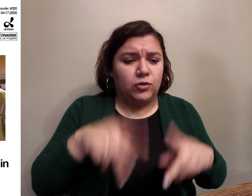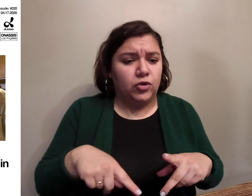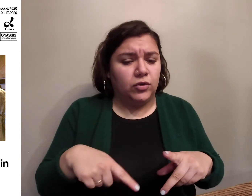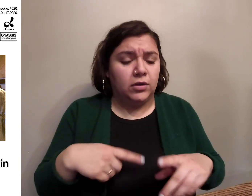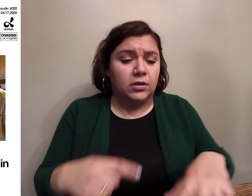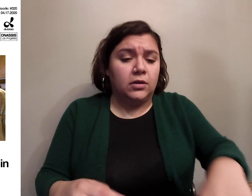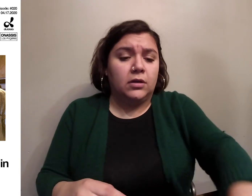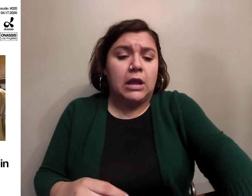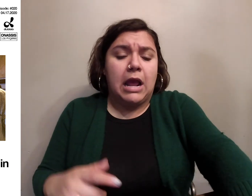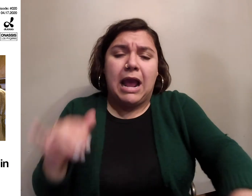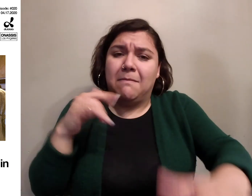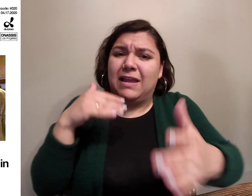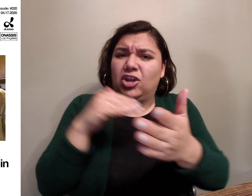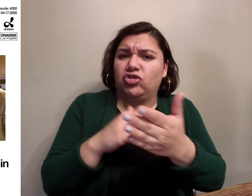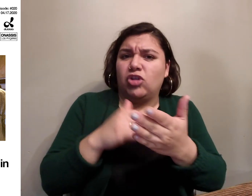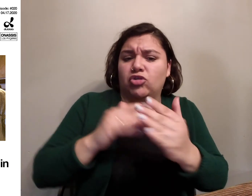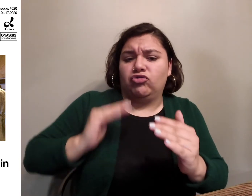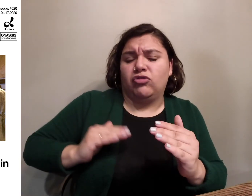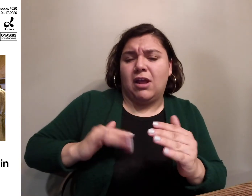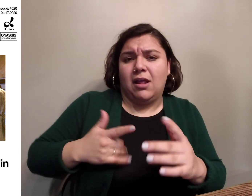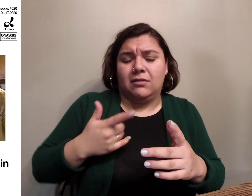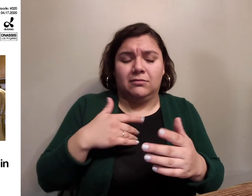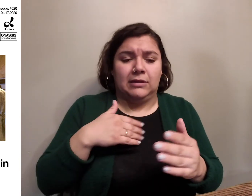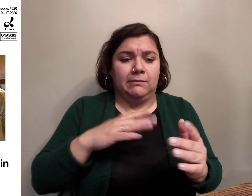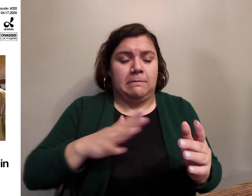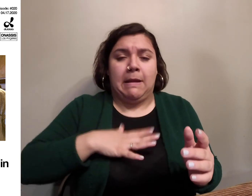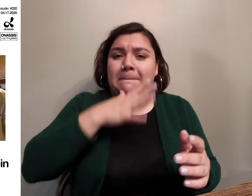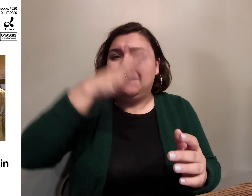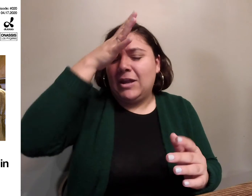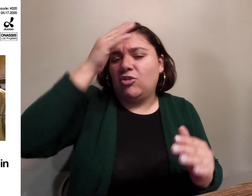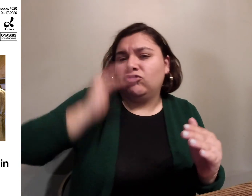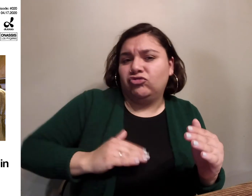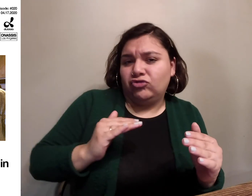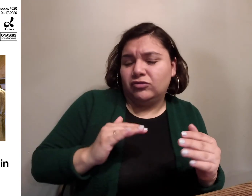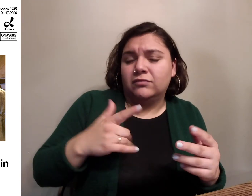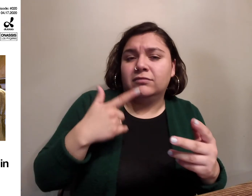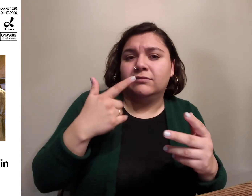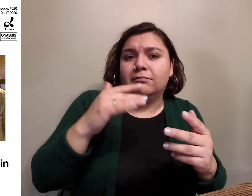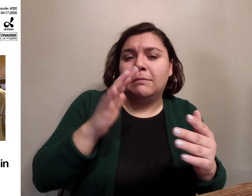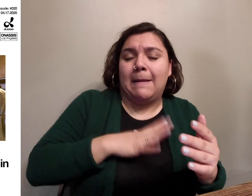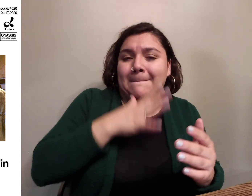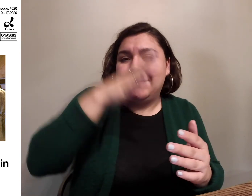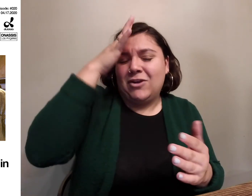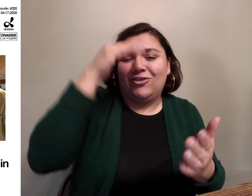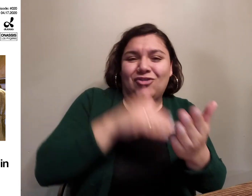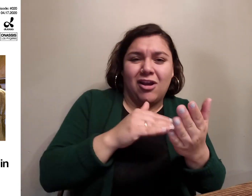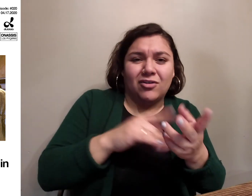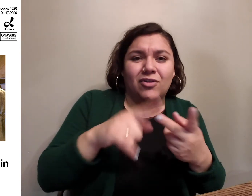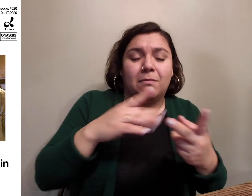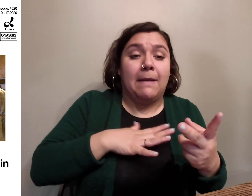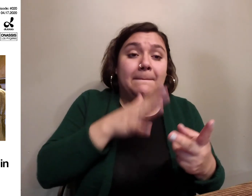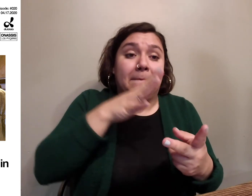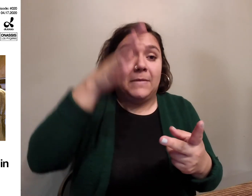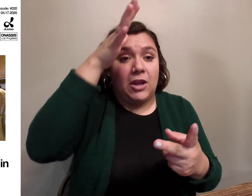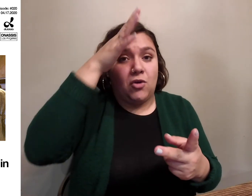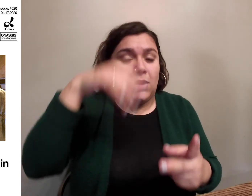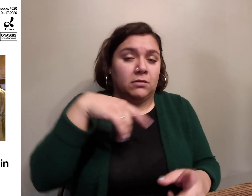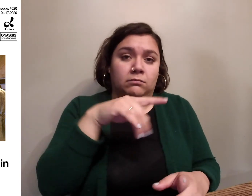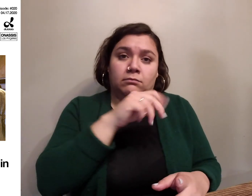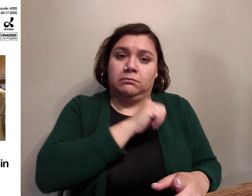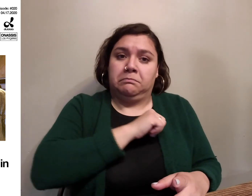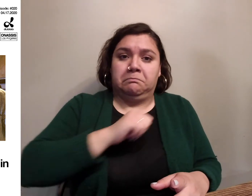child or an ambassador's child, therefore this is not happening. But then, of course, very often they don't like themselves, they think